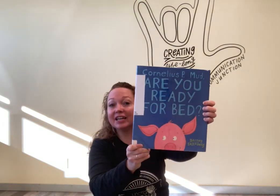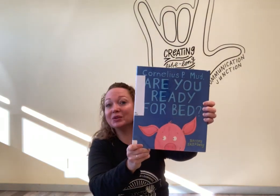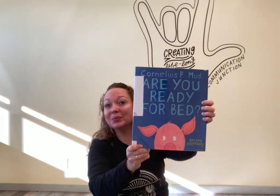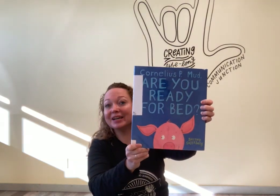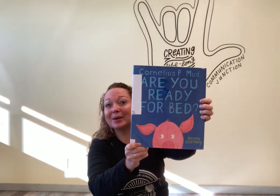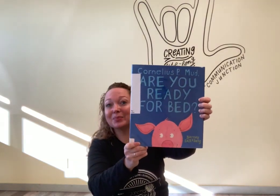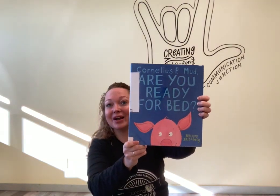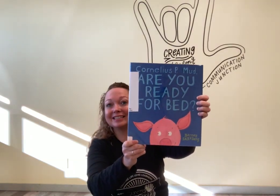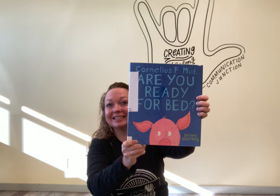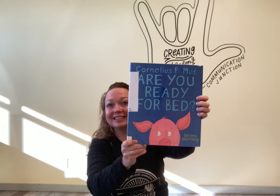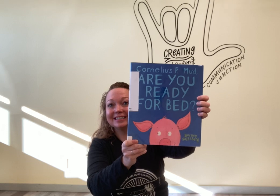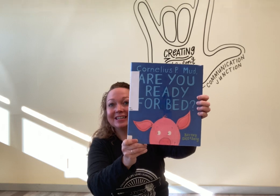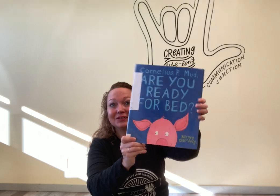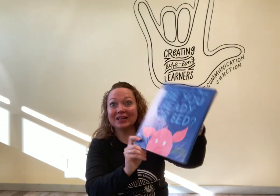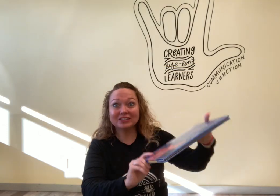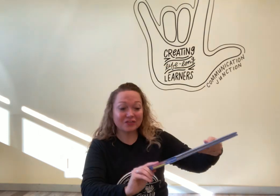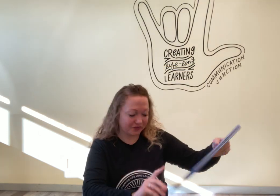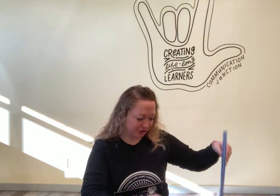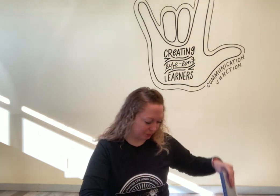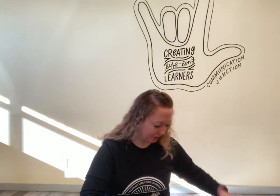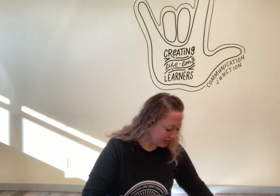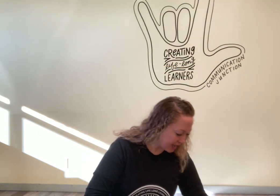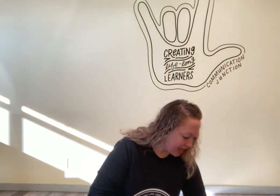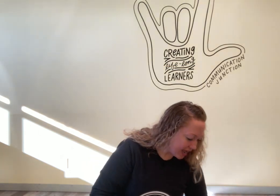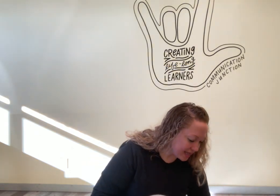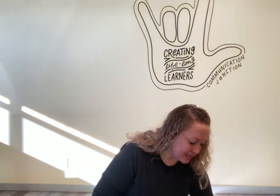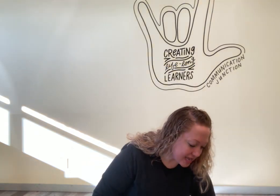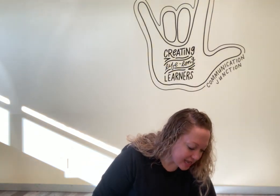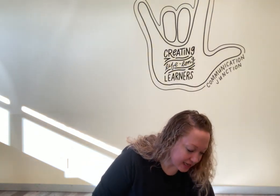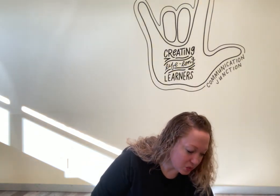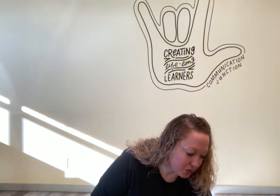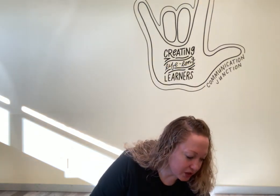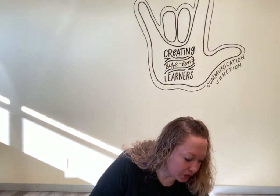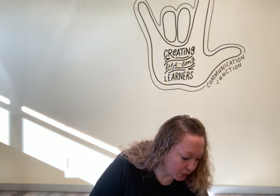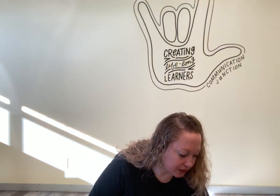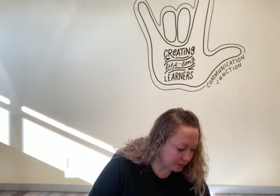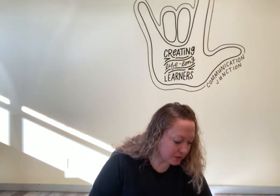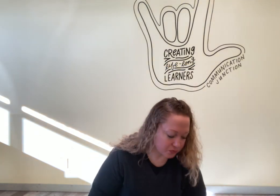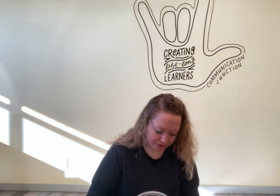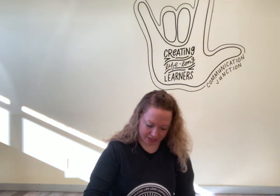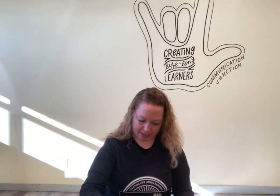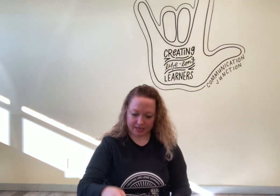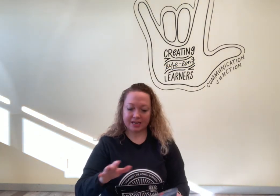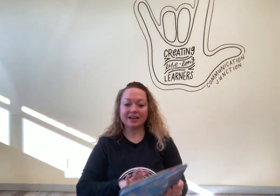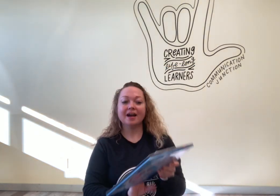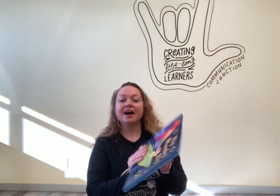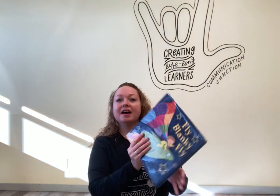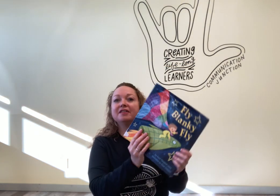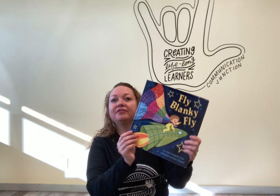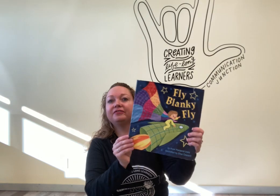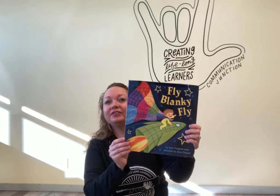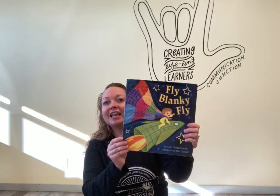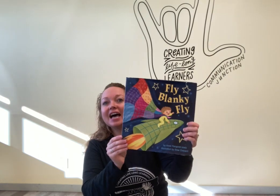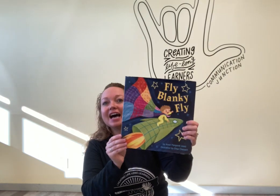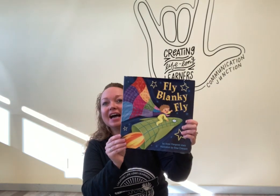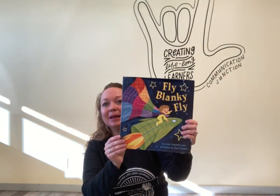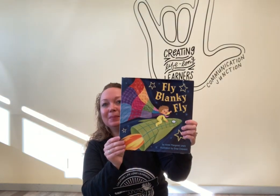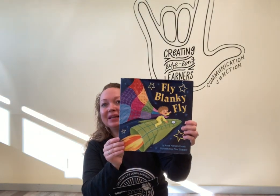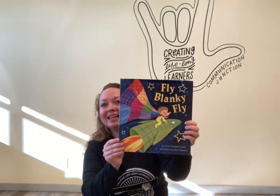Candlewick Press. So that's our first book. And then we are going to be reading Fly,